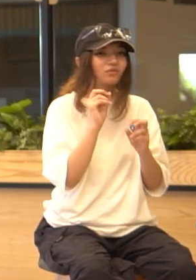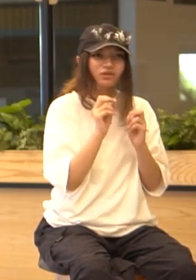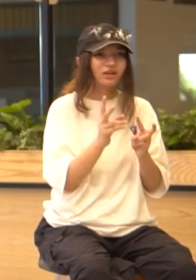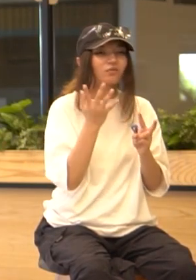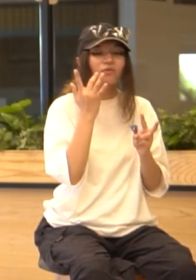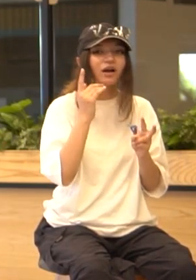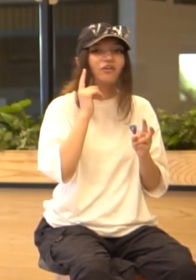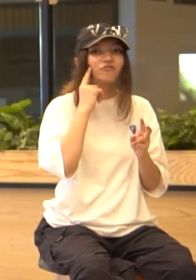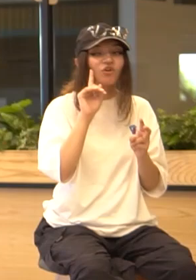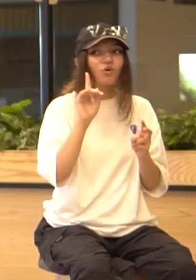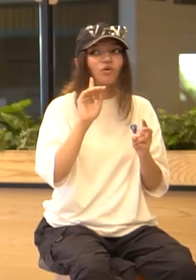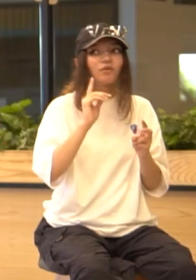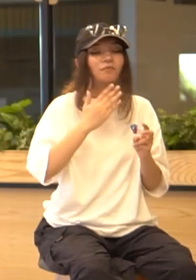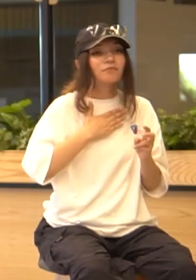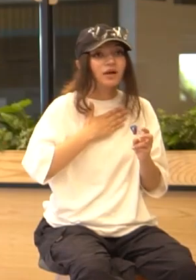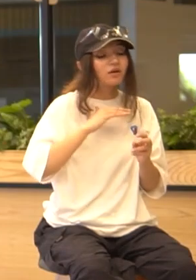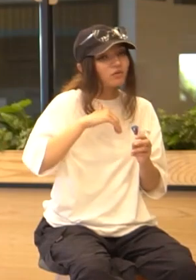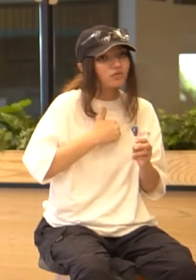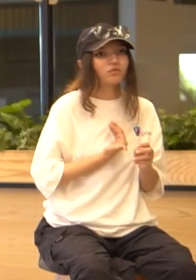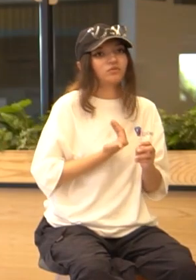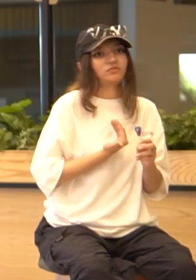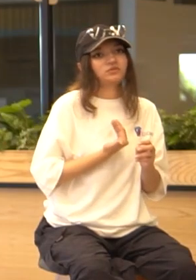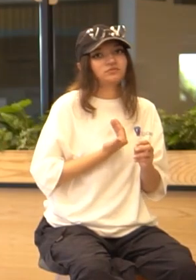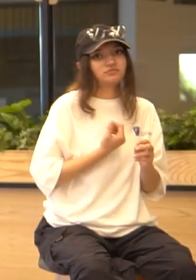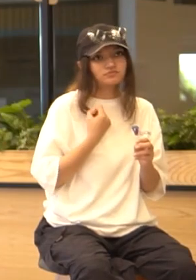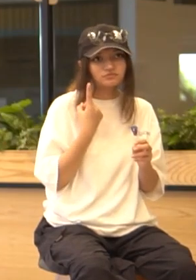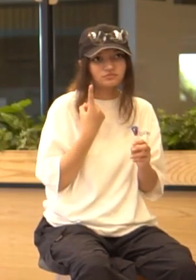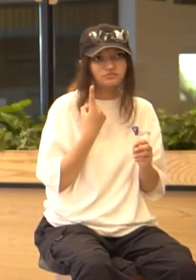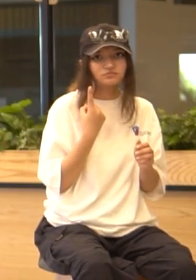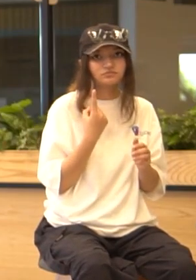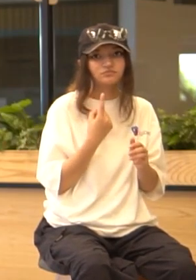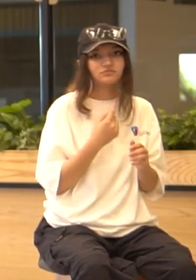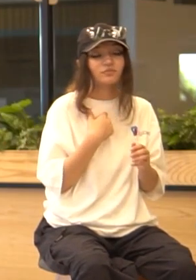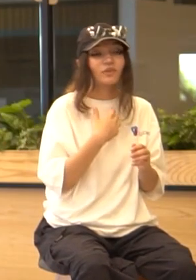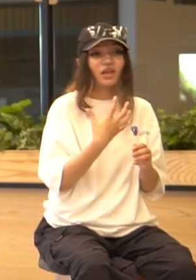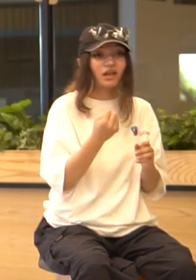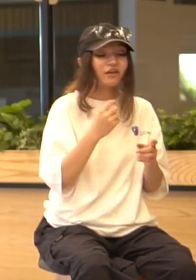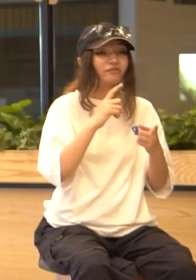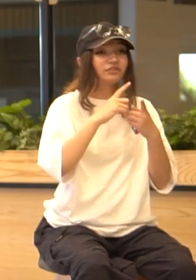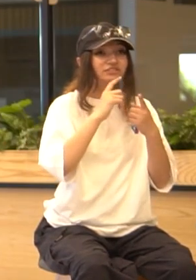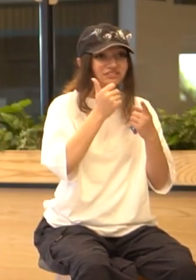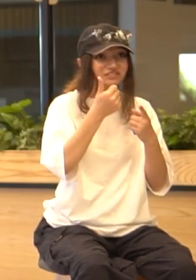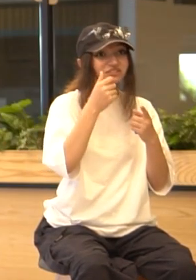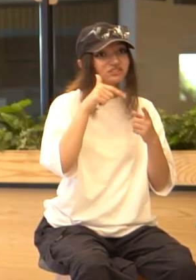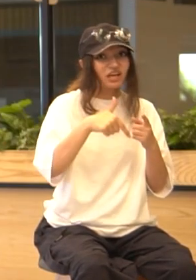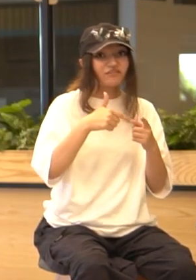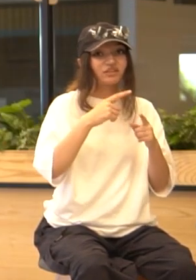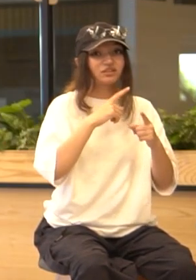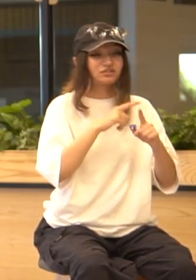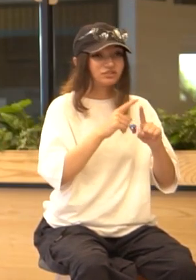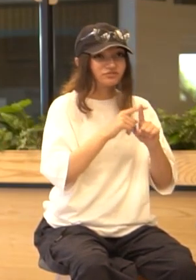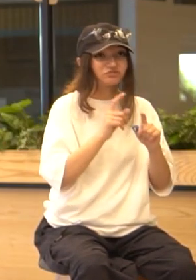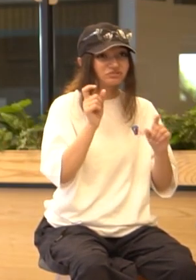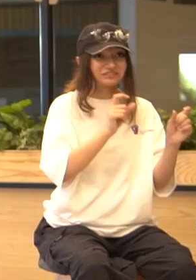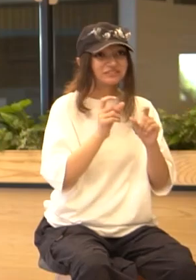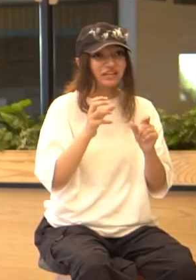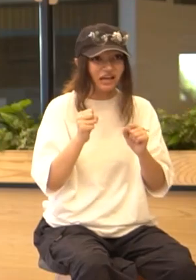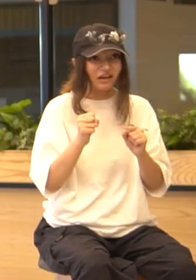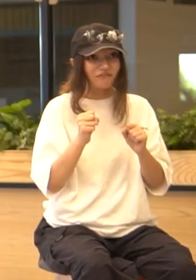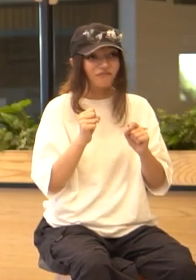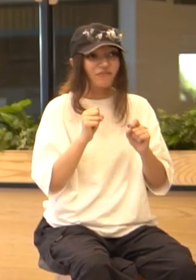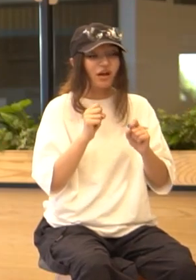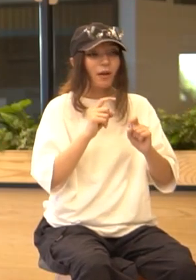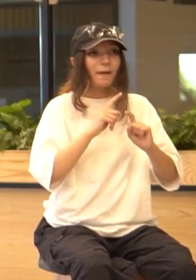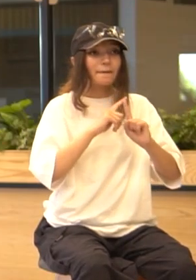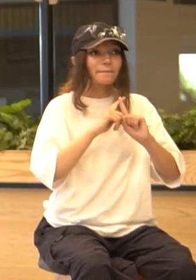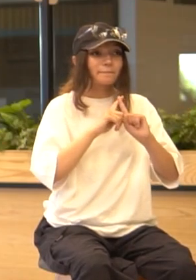into like complete fonts. There were like, I think, 6-7 fonts that I made like complete characters for, and I reused them. But those,